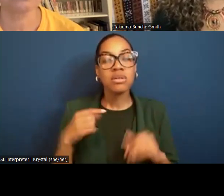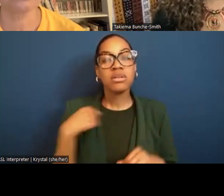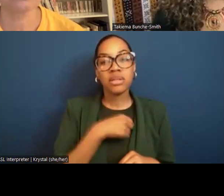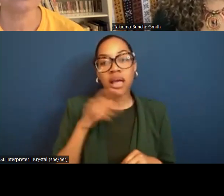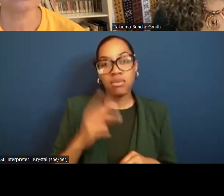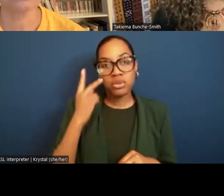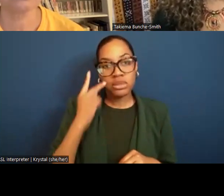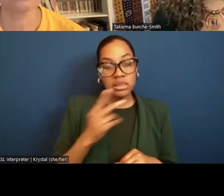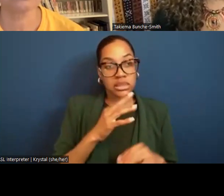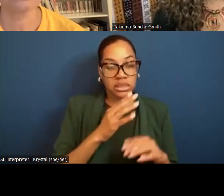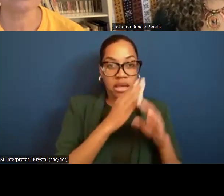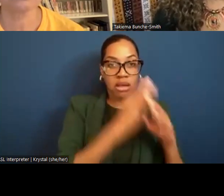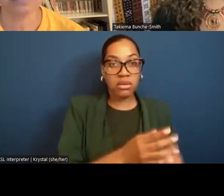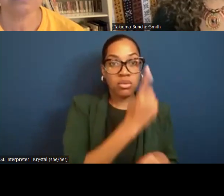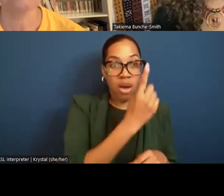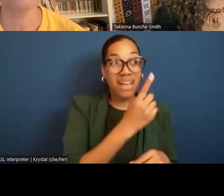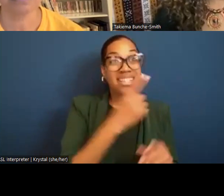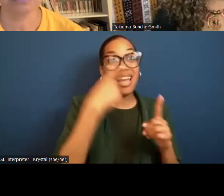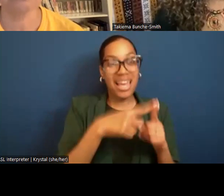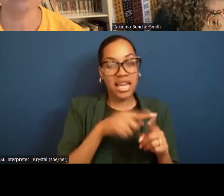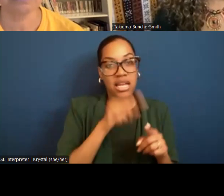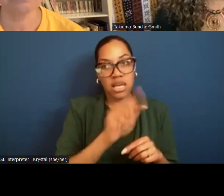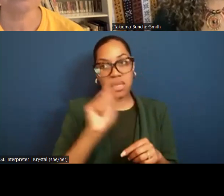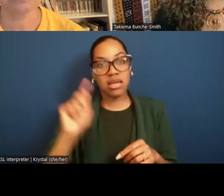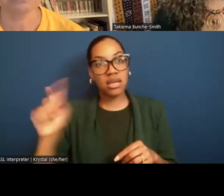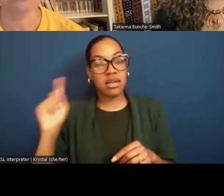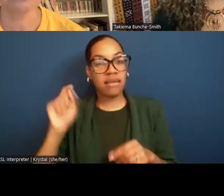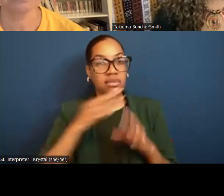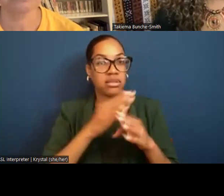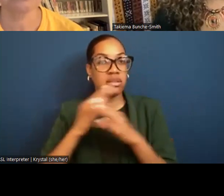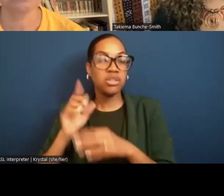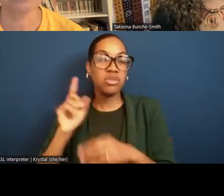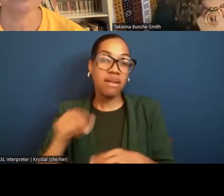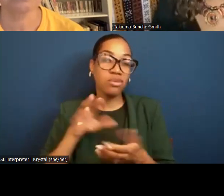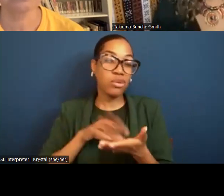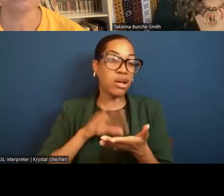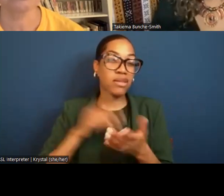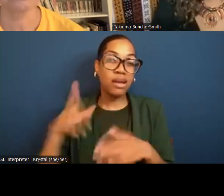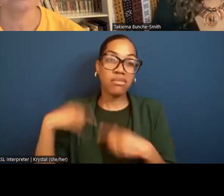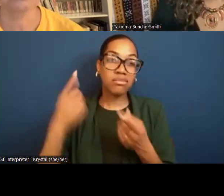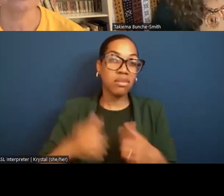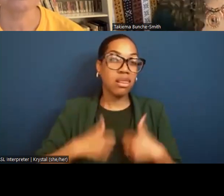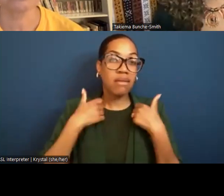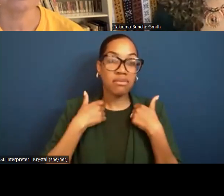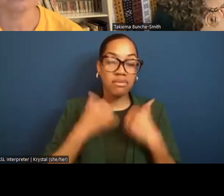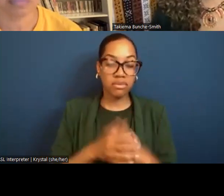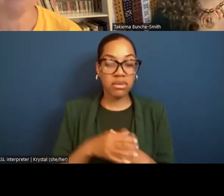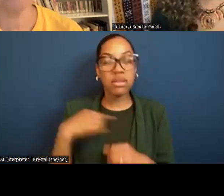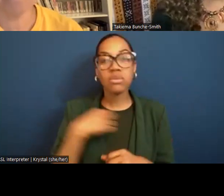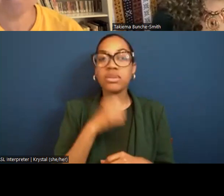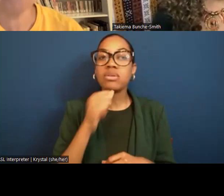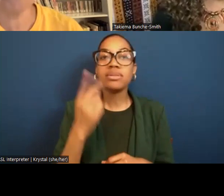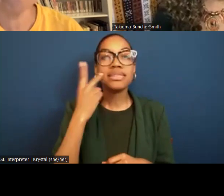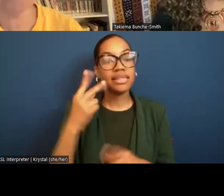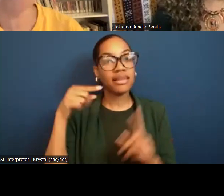my colleagues on the panel, it's a lifelong learning opportunity, and to not really see that as a burden, but to see it as a benefit, right? To